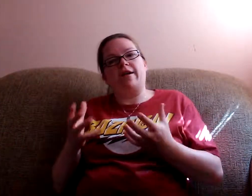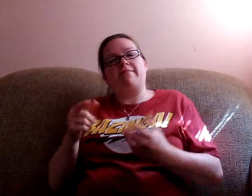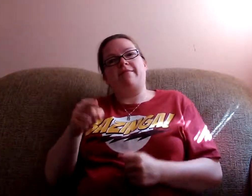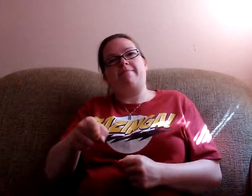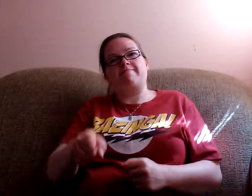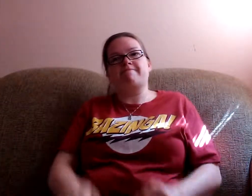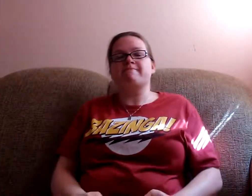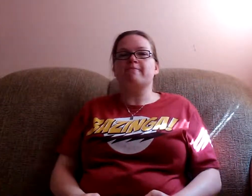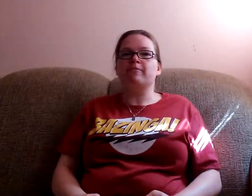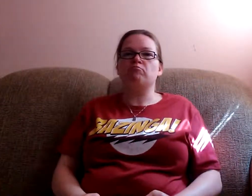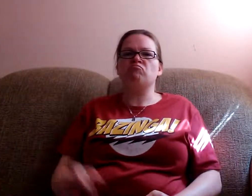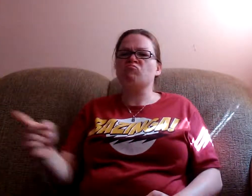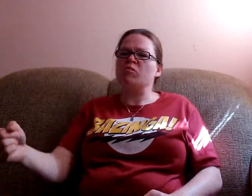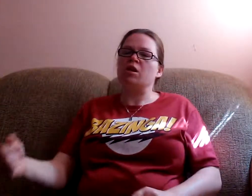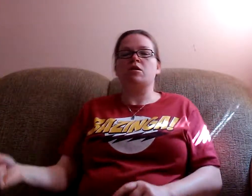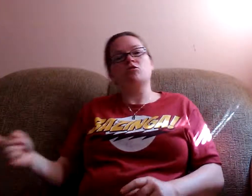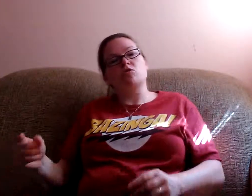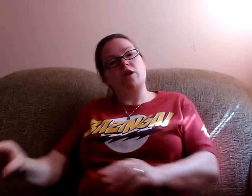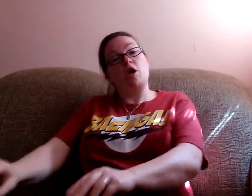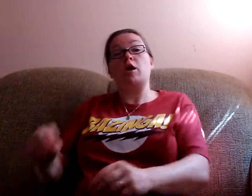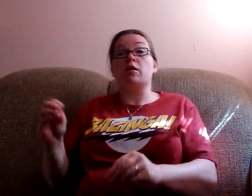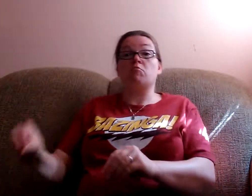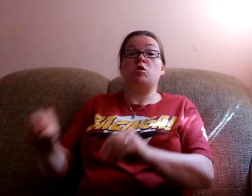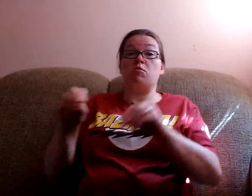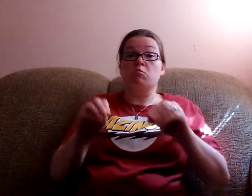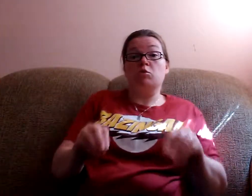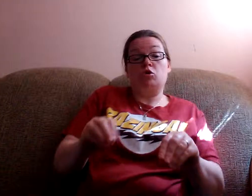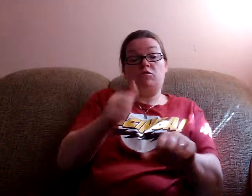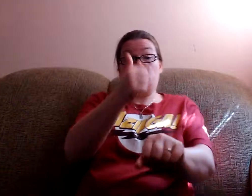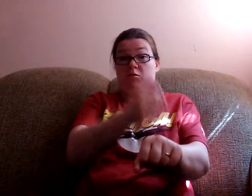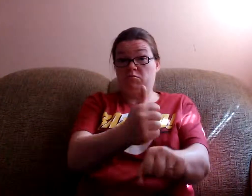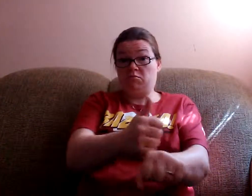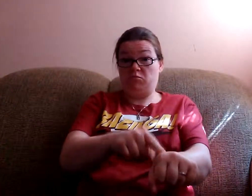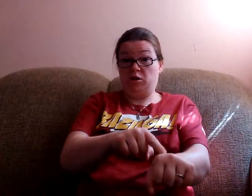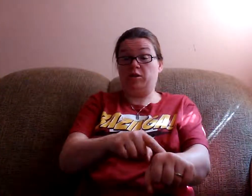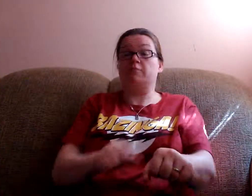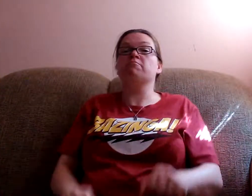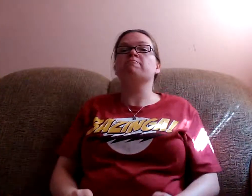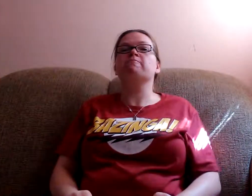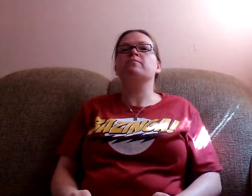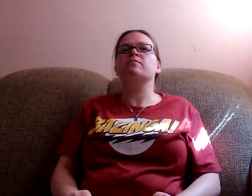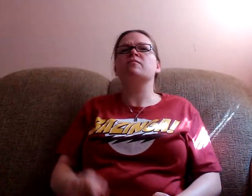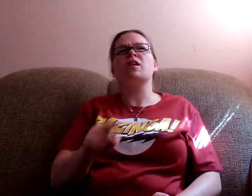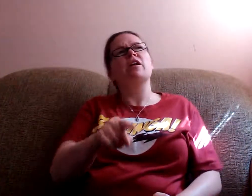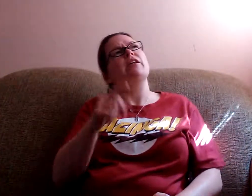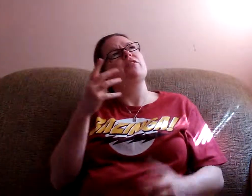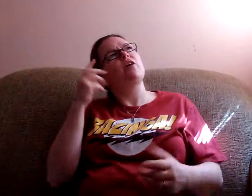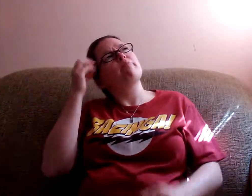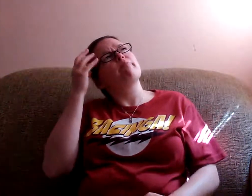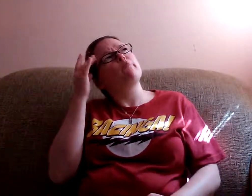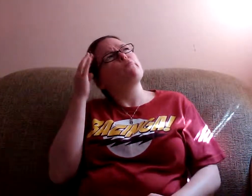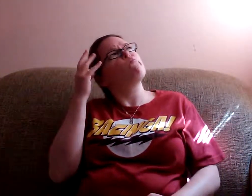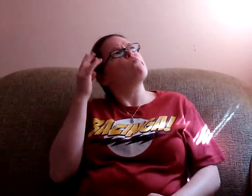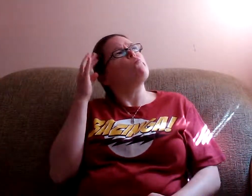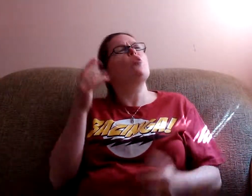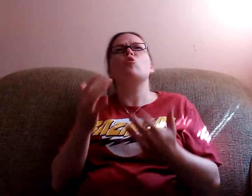He took a look around and he said, what do people need that I can supply? and what they needed was gloves. Now,